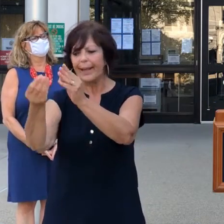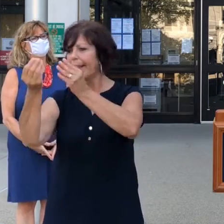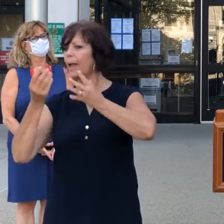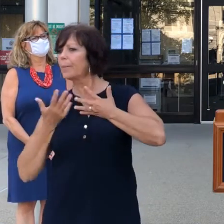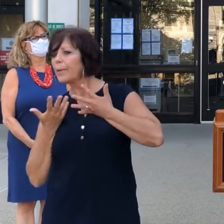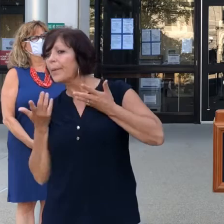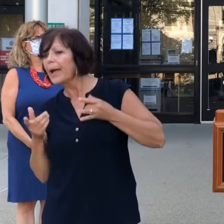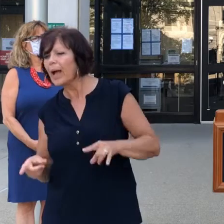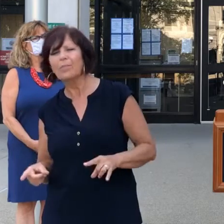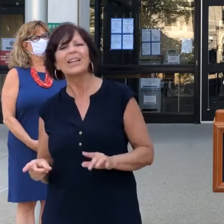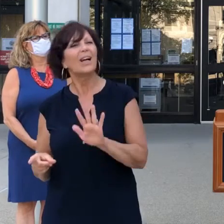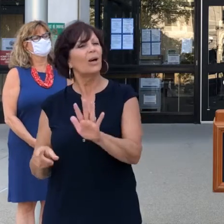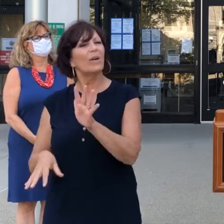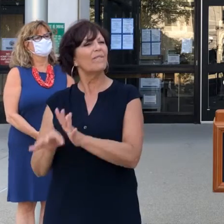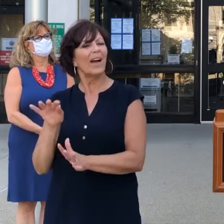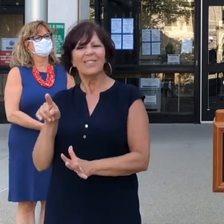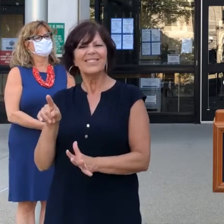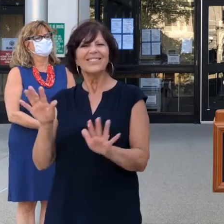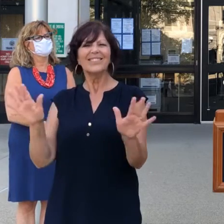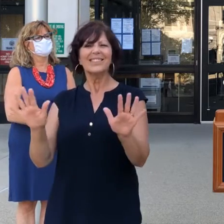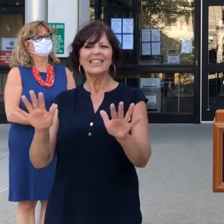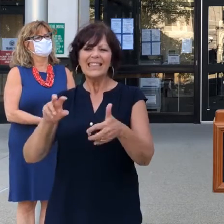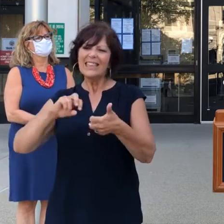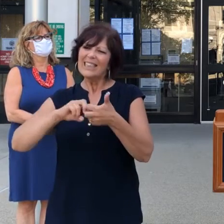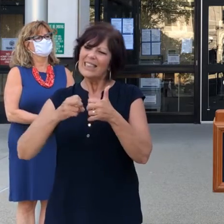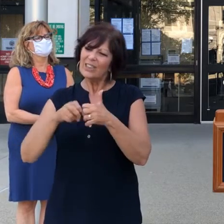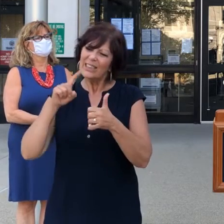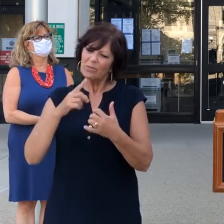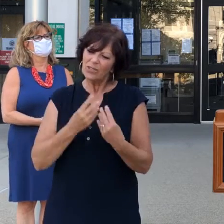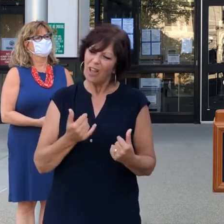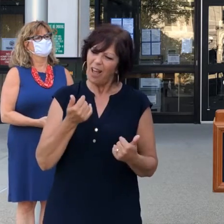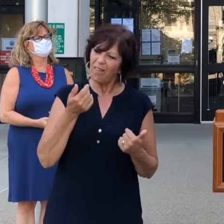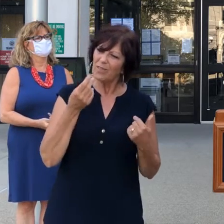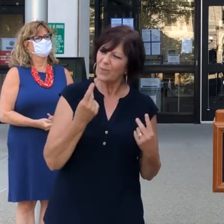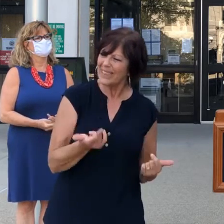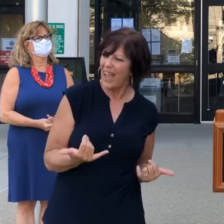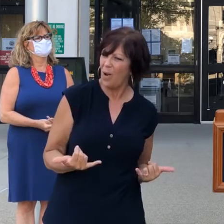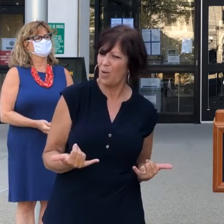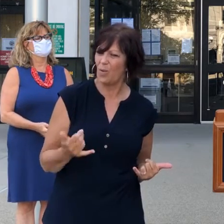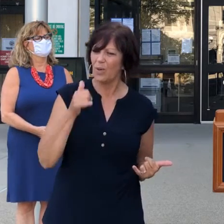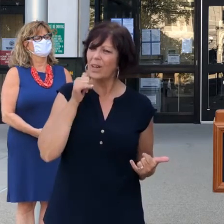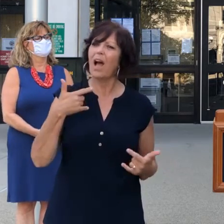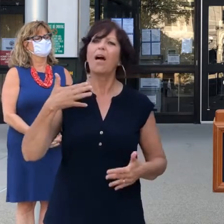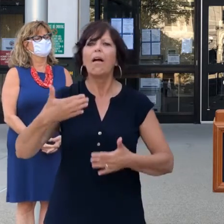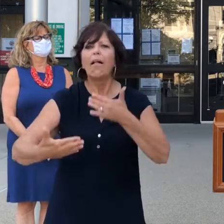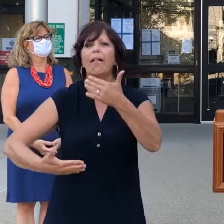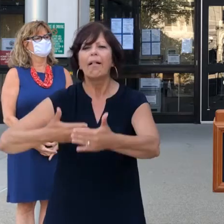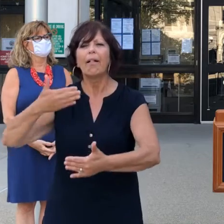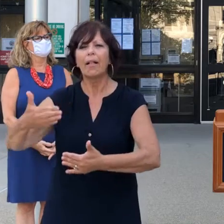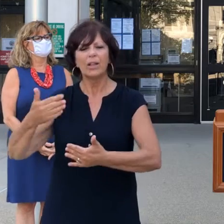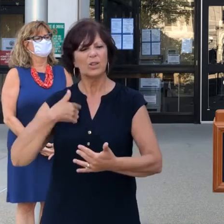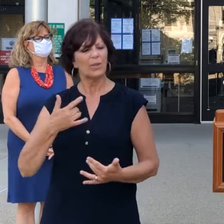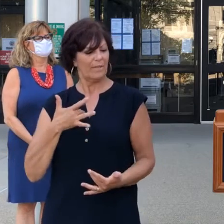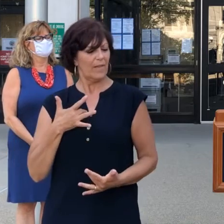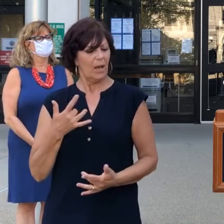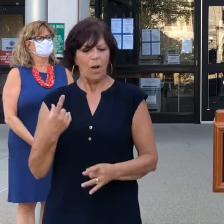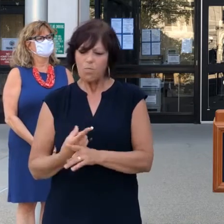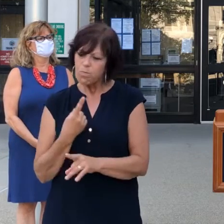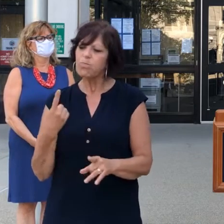And what we were finding out is some of these issues needed to be resolved in a very short basis. And we felt that it was appropriate, considering we already